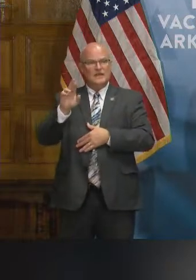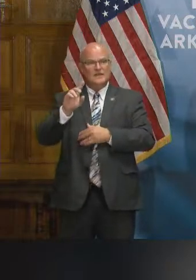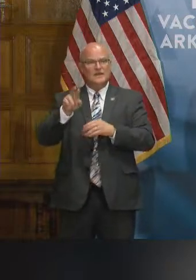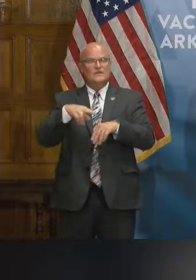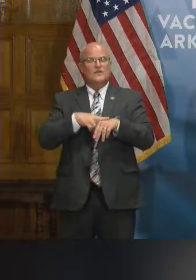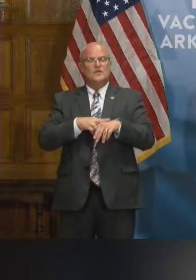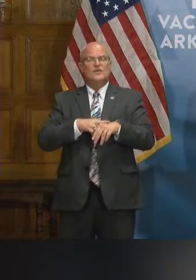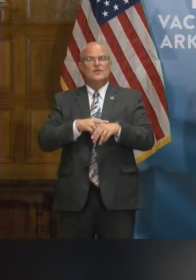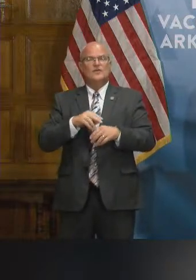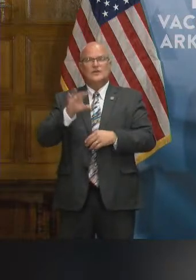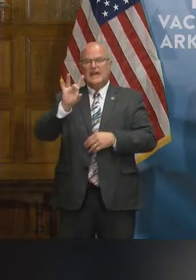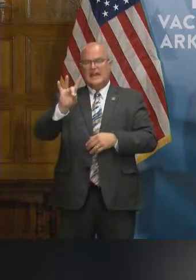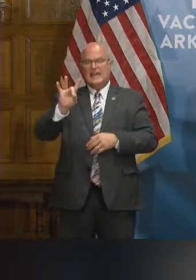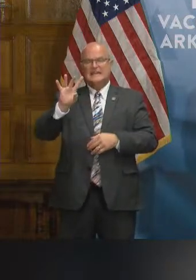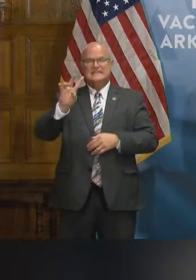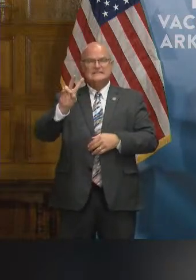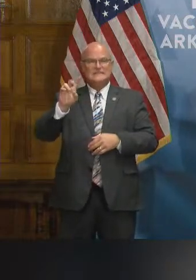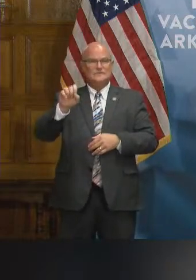course,